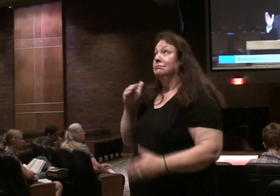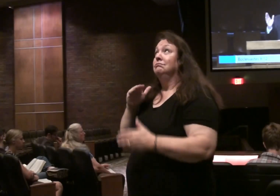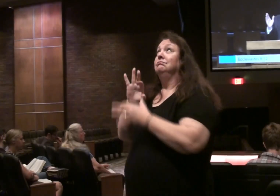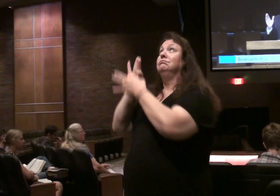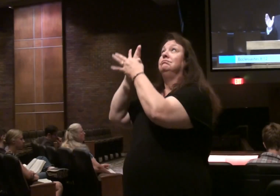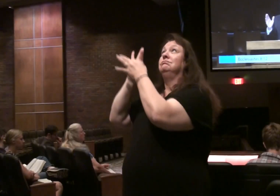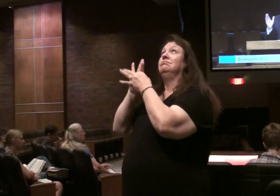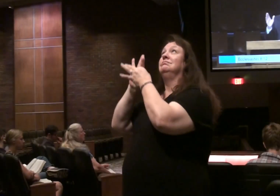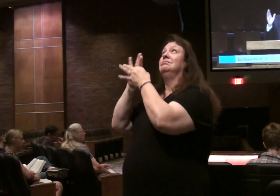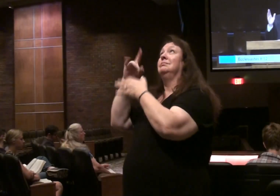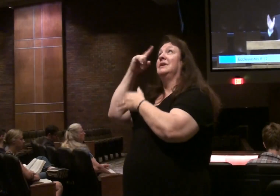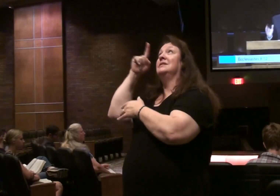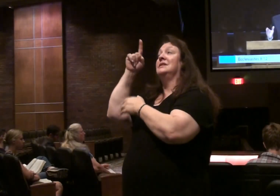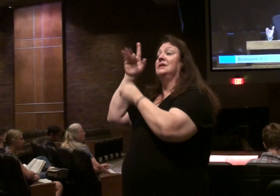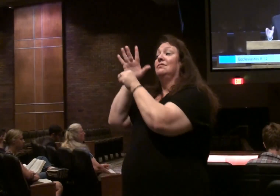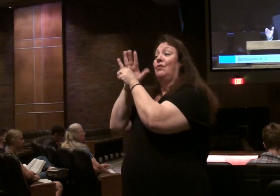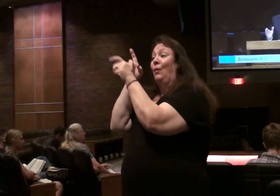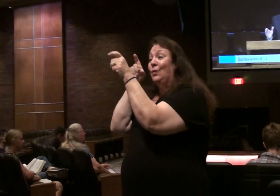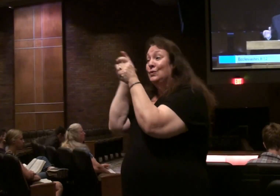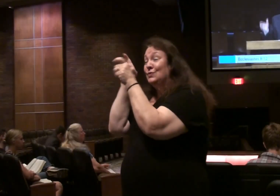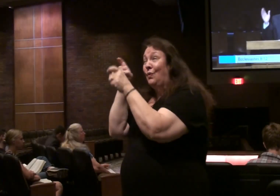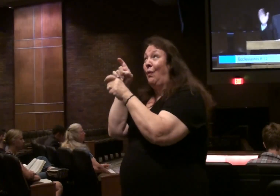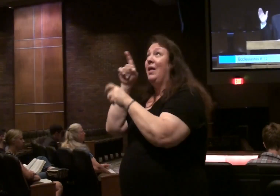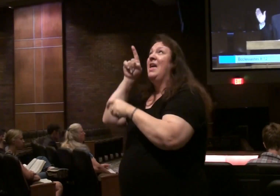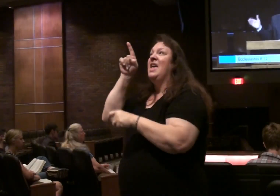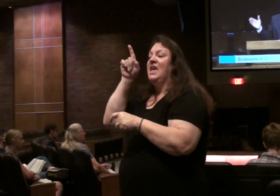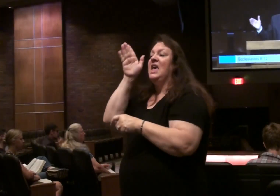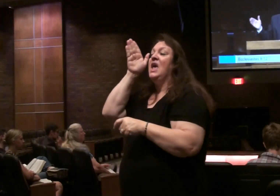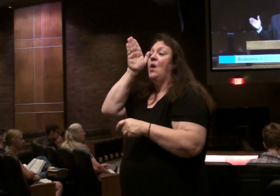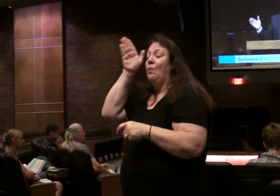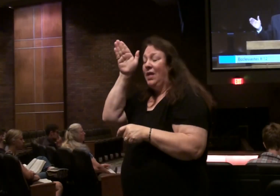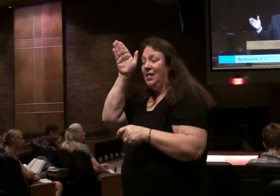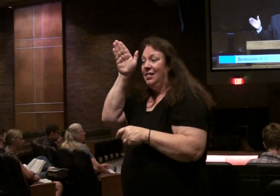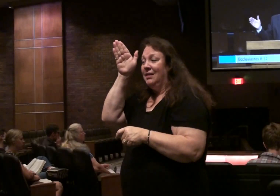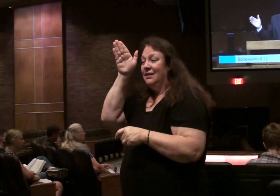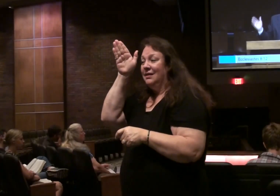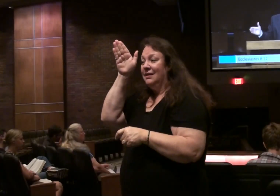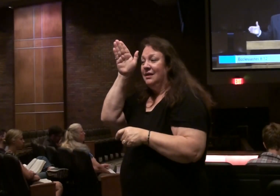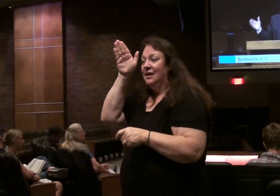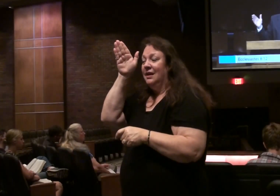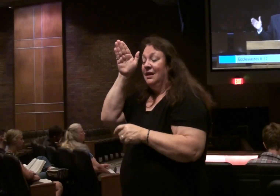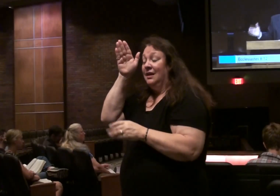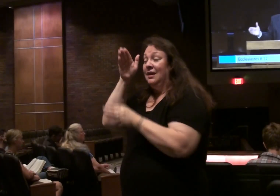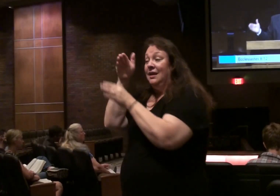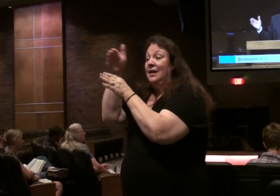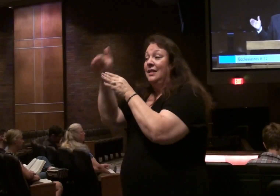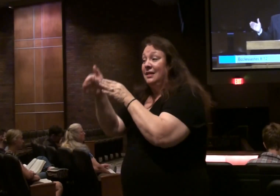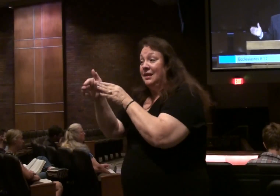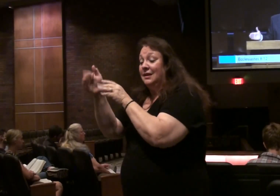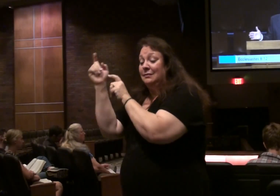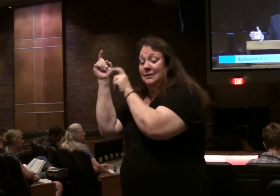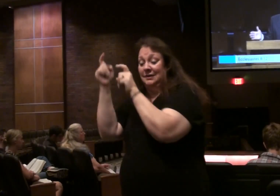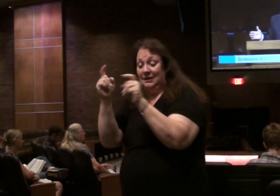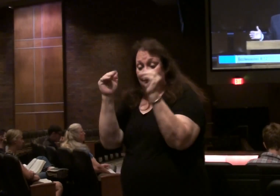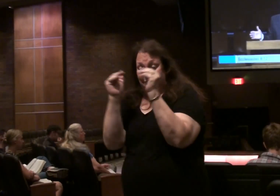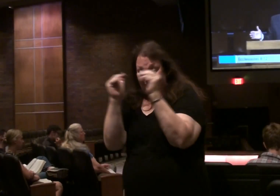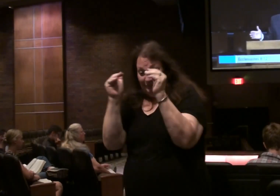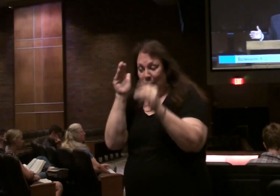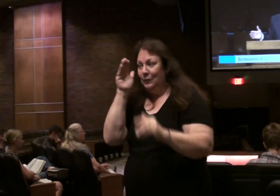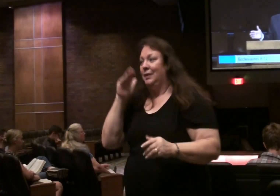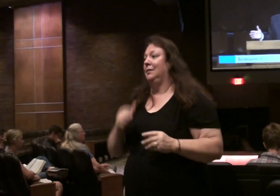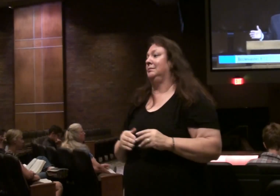because He's the sovereign, He's in control, He will ultimately administer justice.